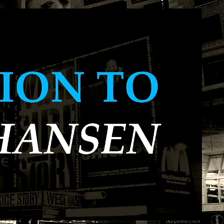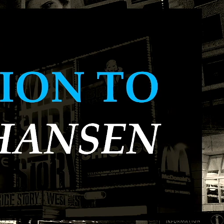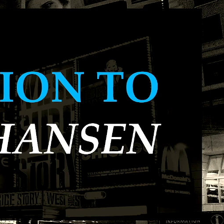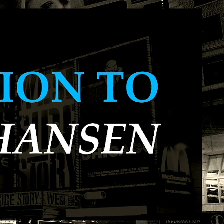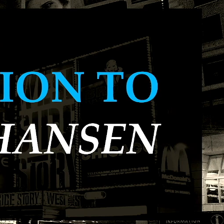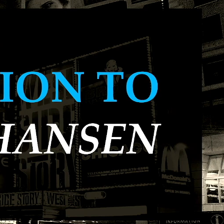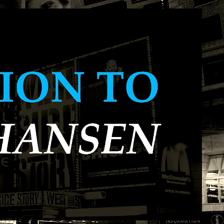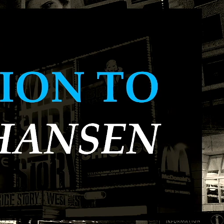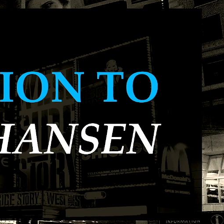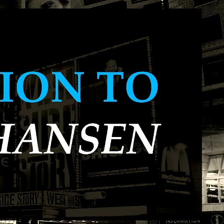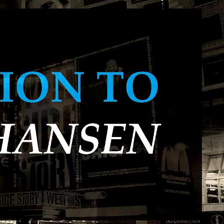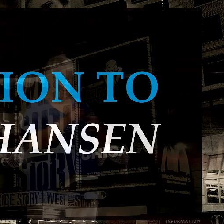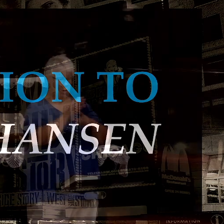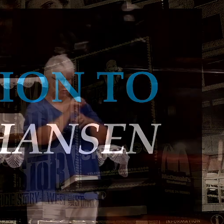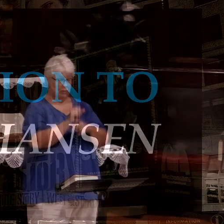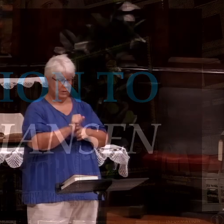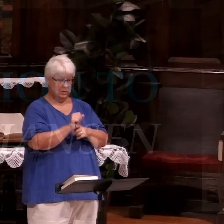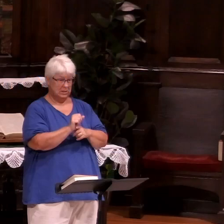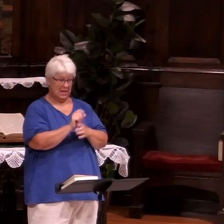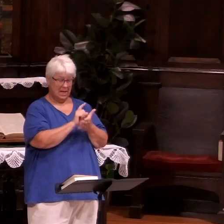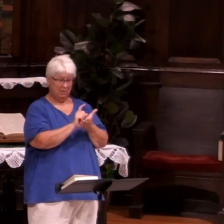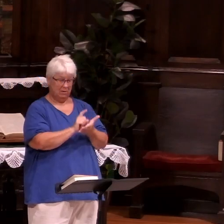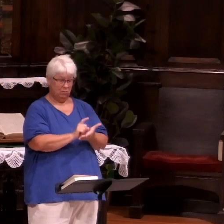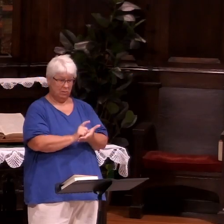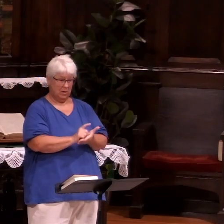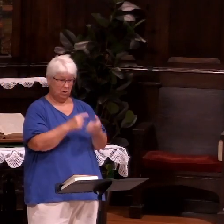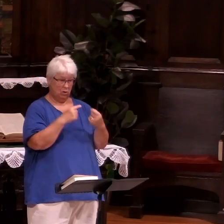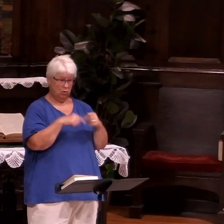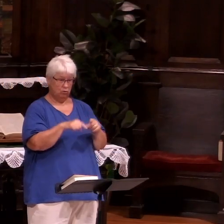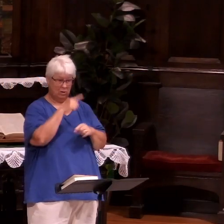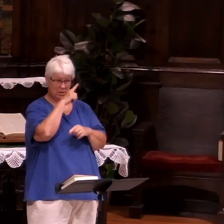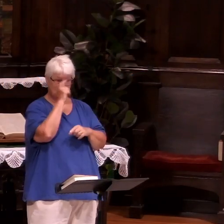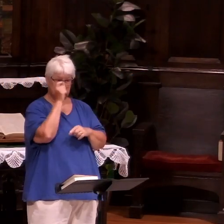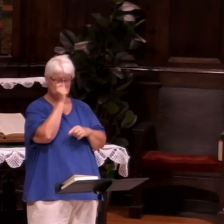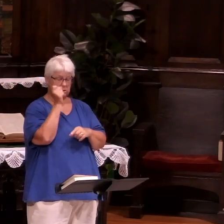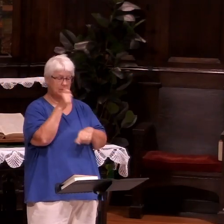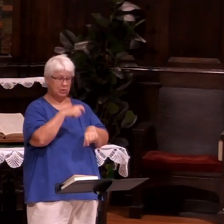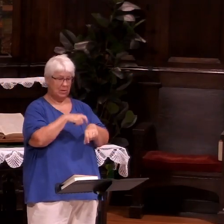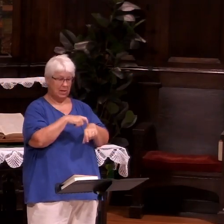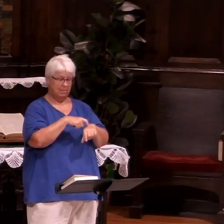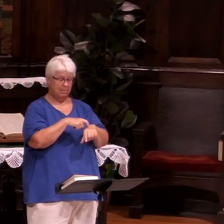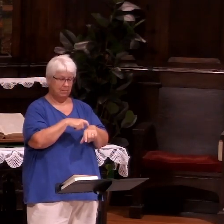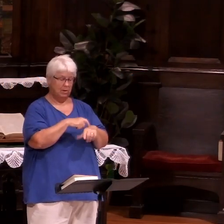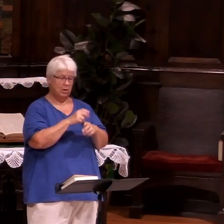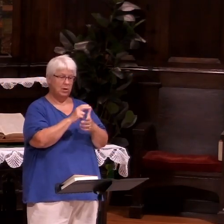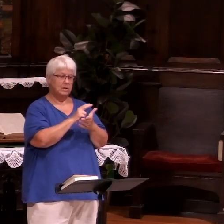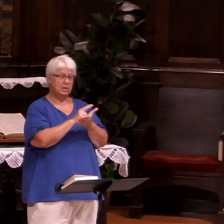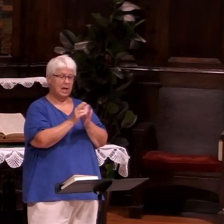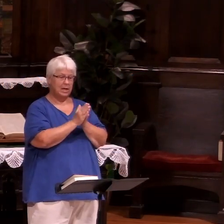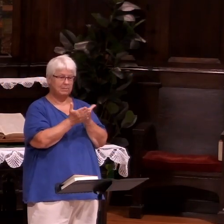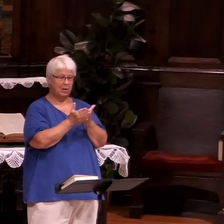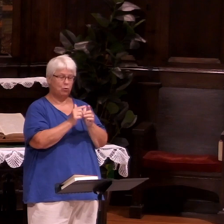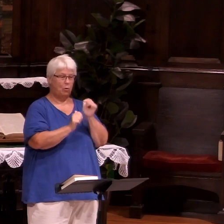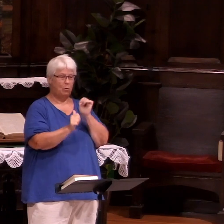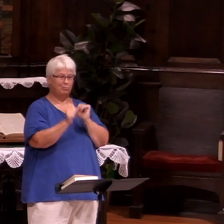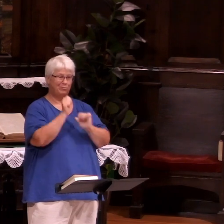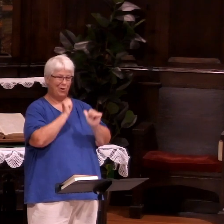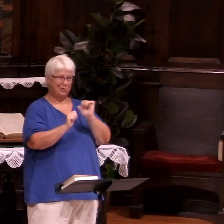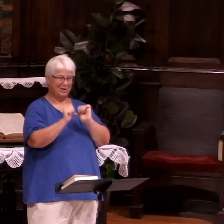So as is our custom, each week during our summer series, The Gospel According to